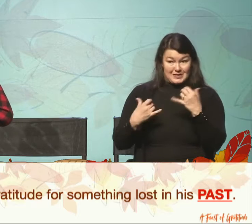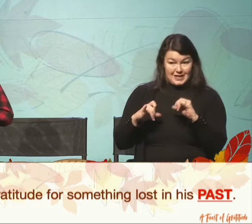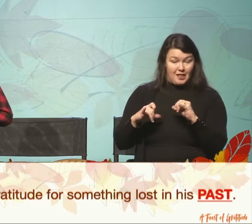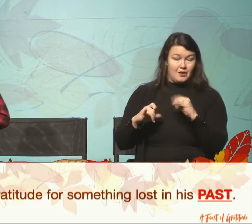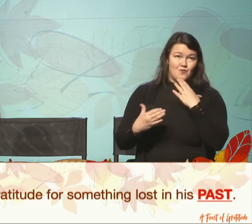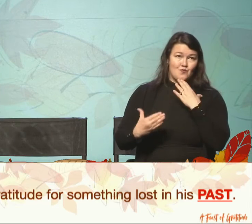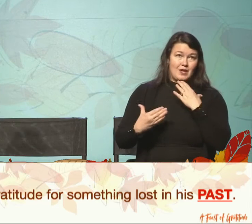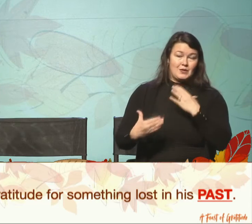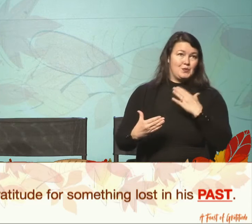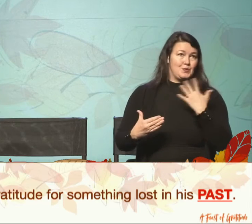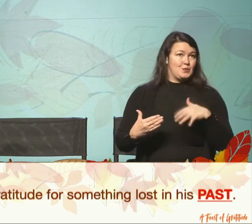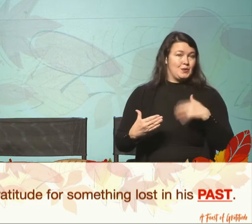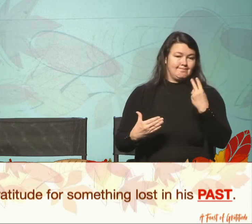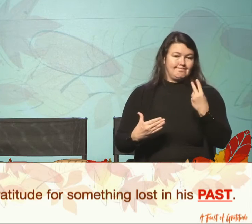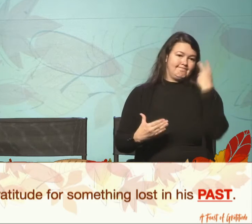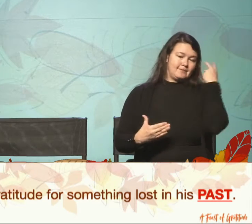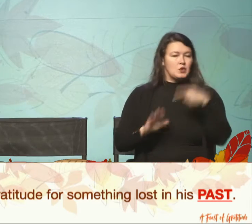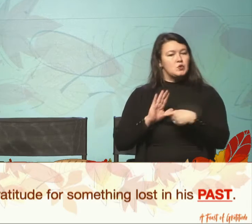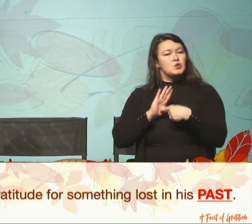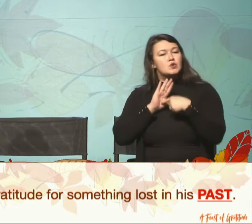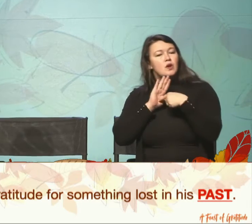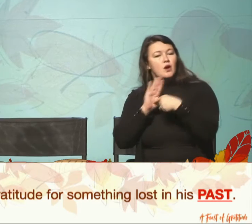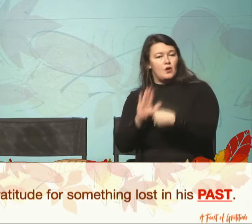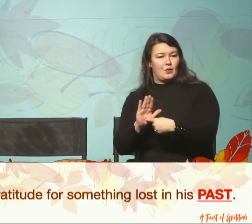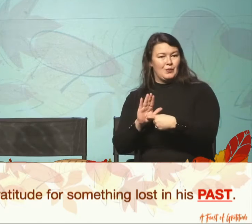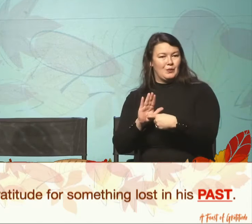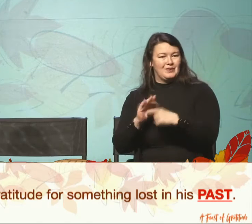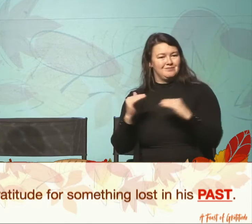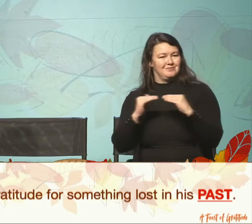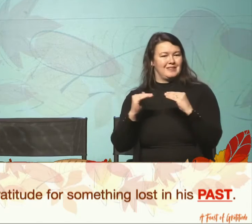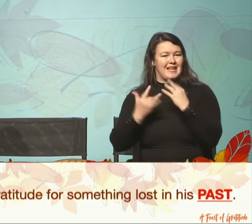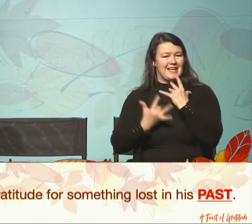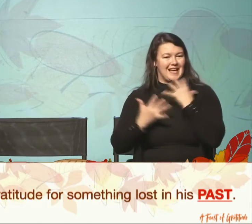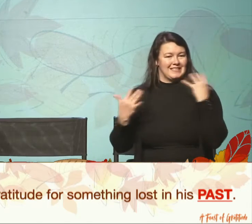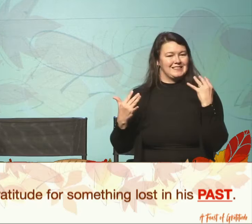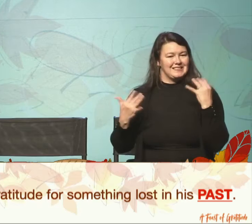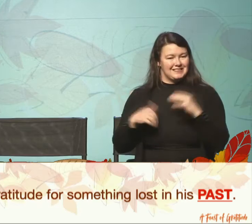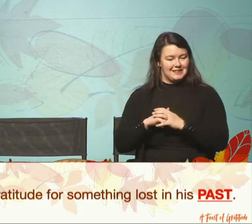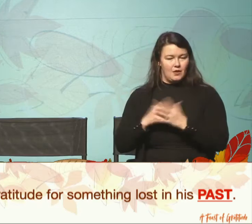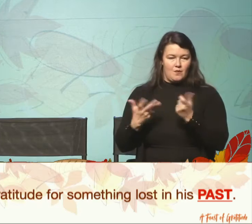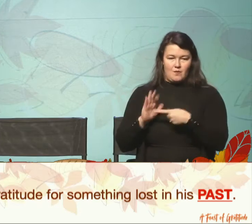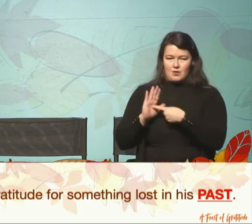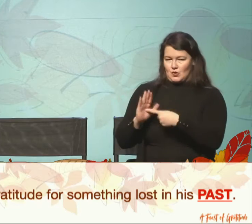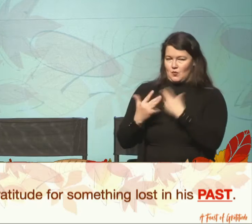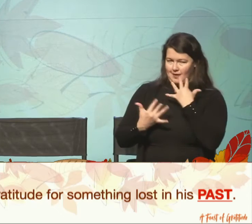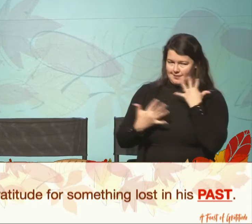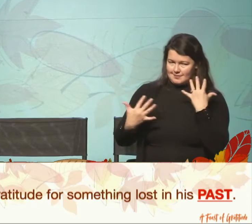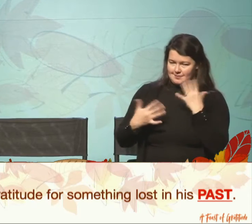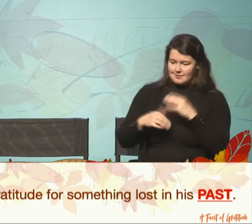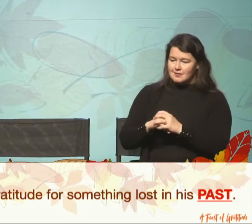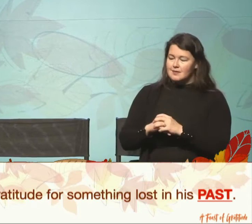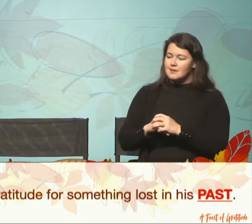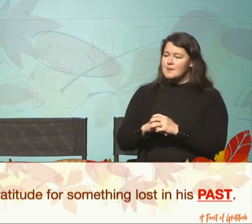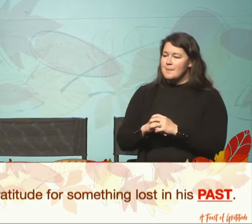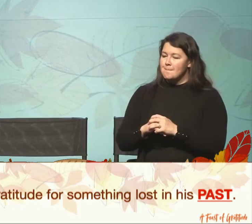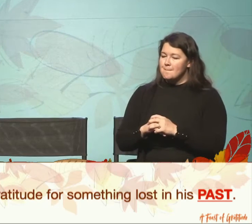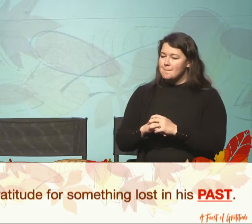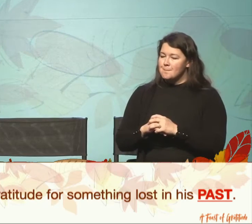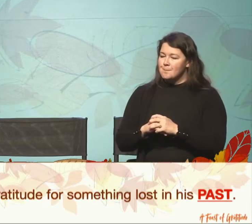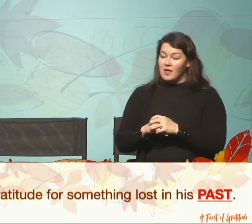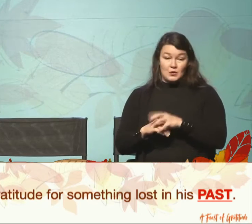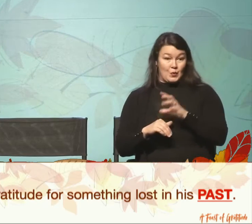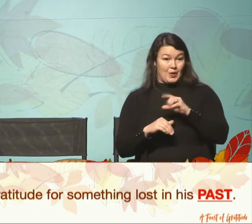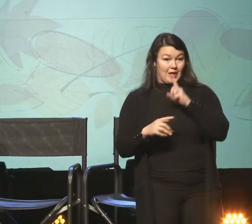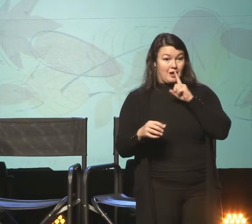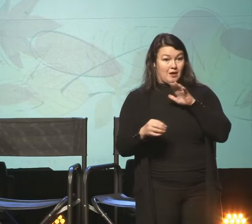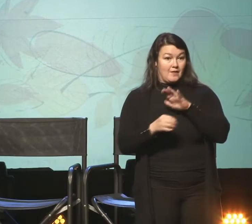that gratitude gets demonstrated as kindness. He's wanting to show kindness. And this covenant, we can